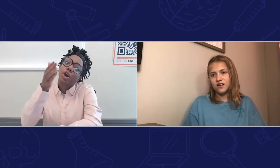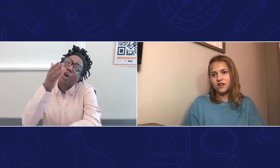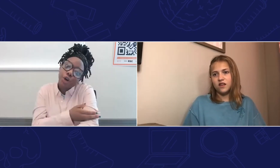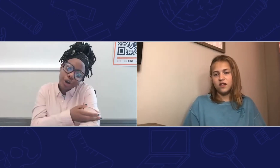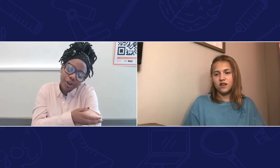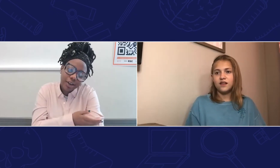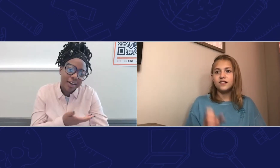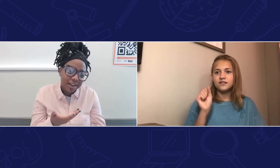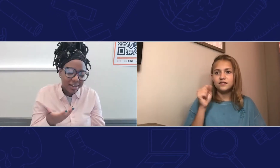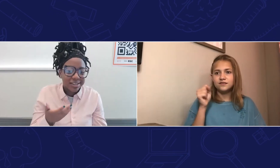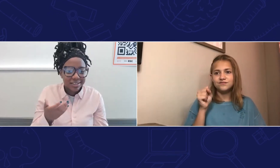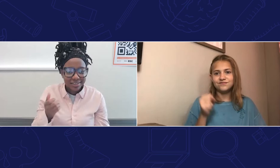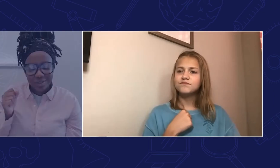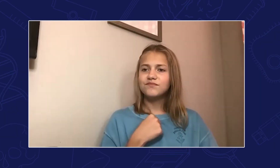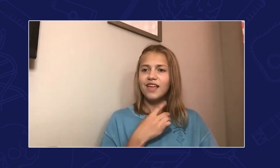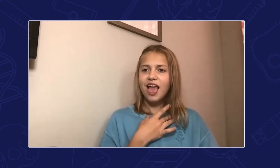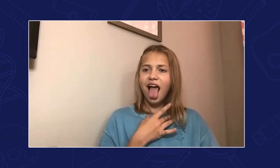much better. Yeah.